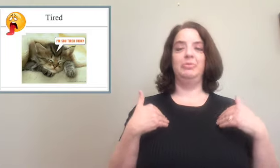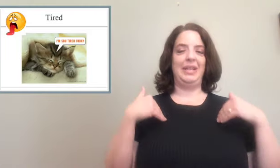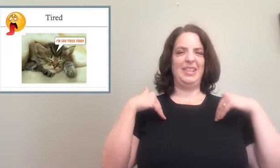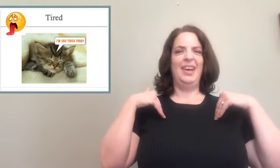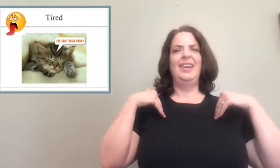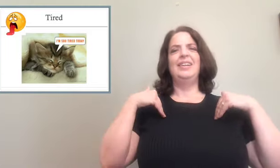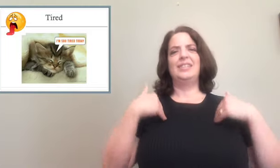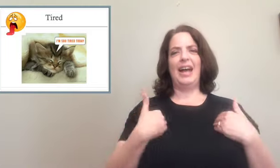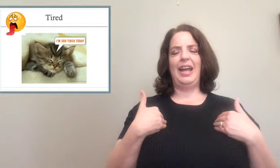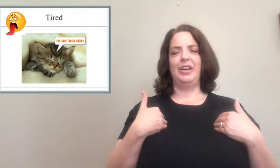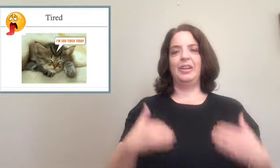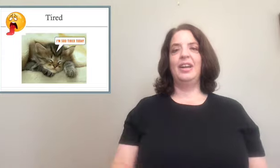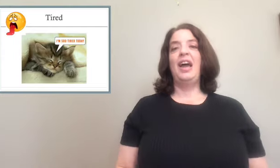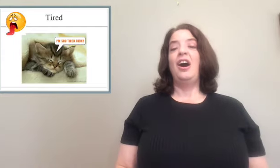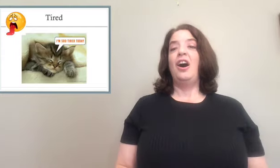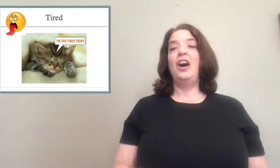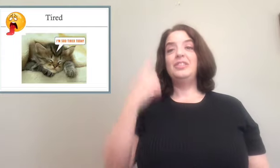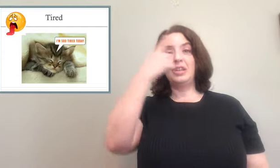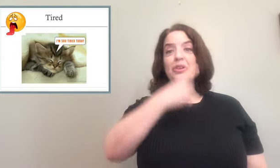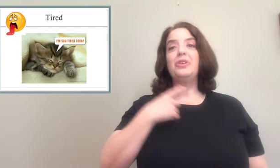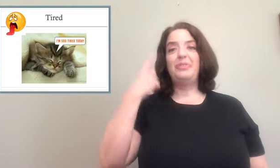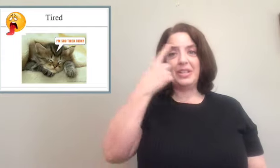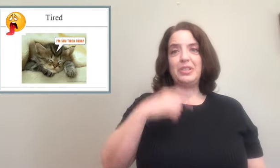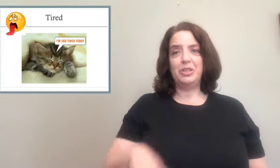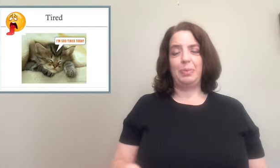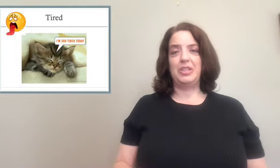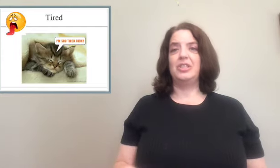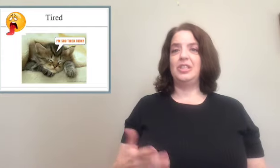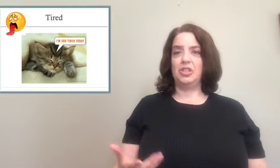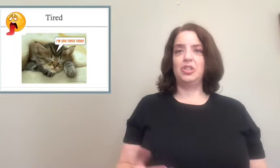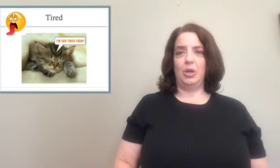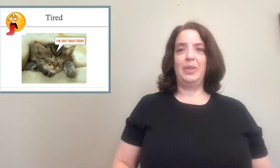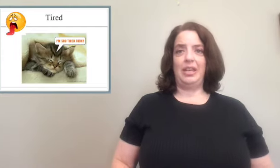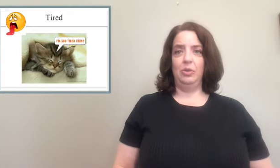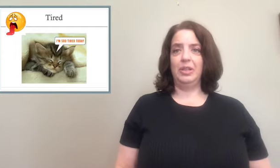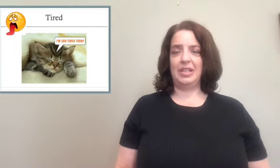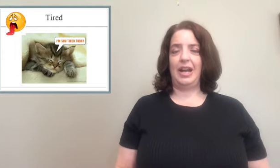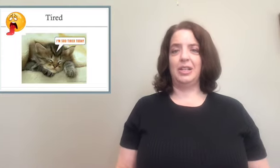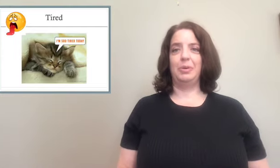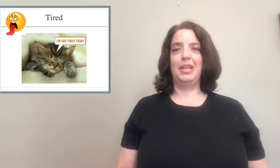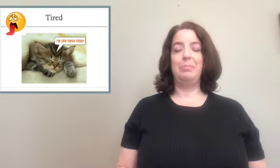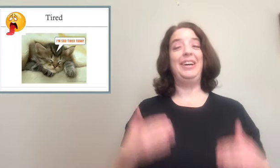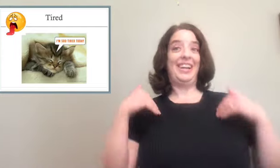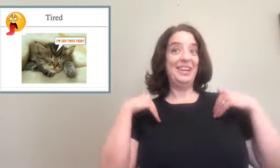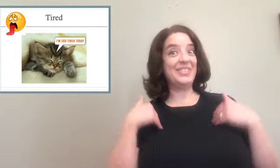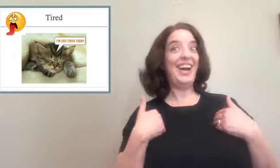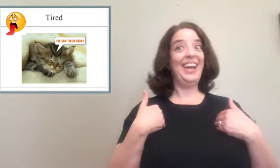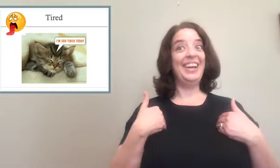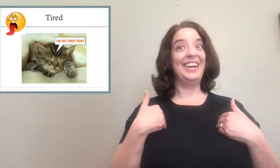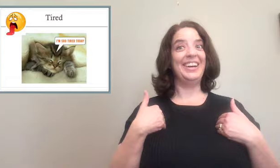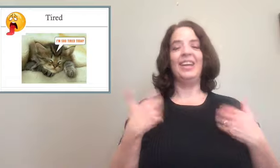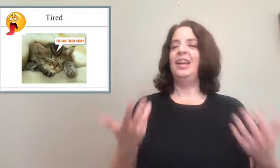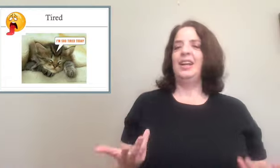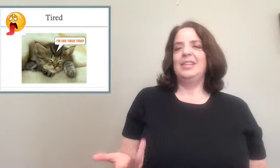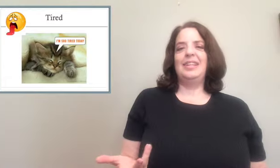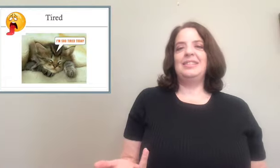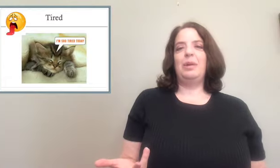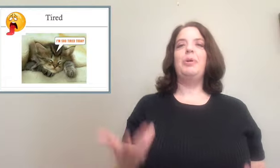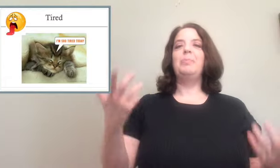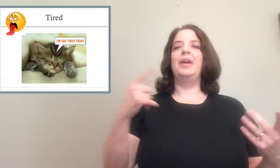movement. Tired. Also, your facial expression needs to show that you look tired as well. You can't be like, I'm tired, because that's not appropriate.